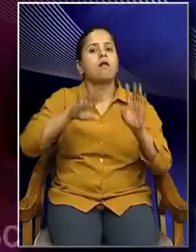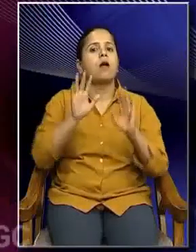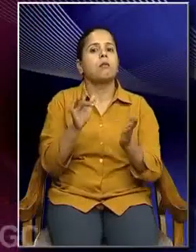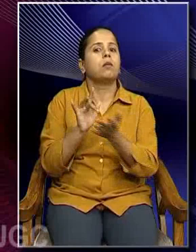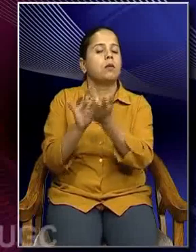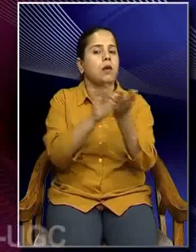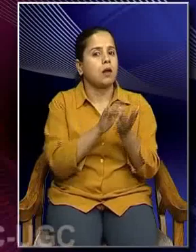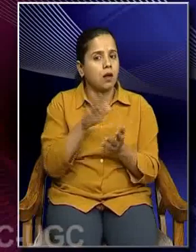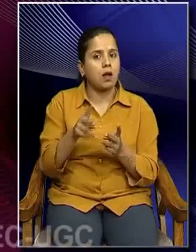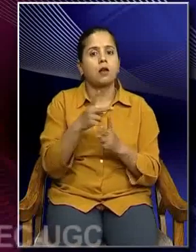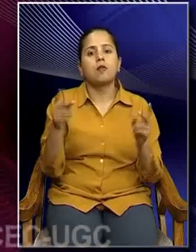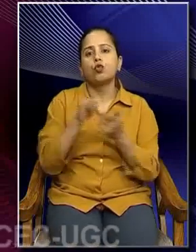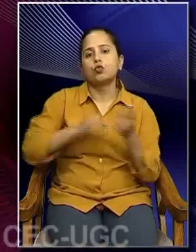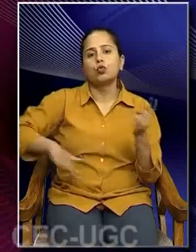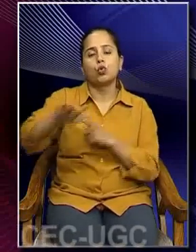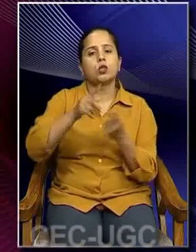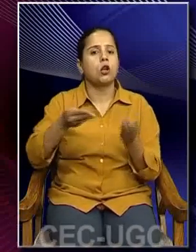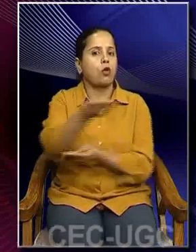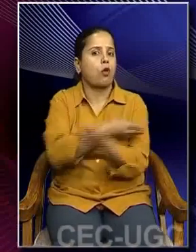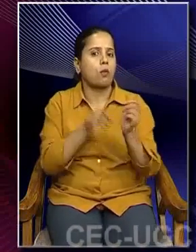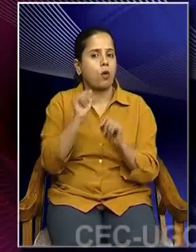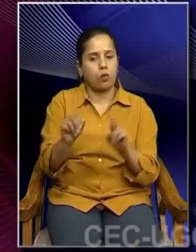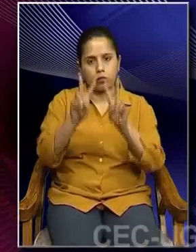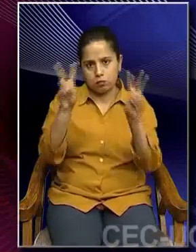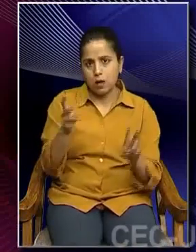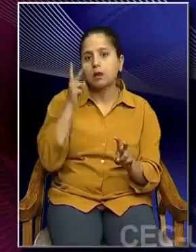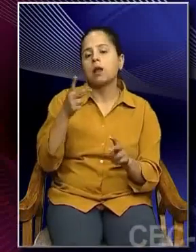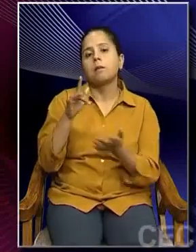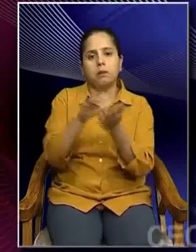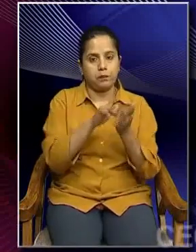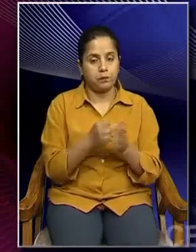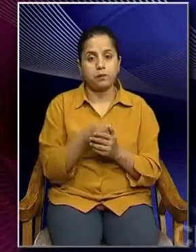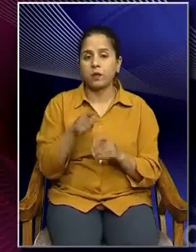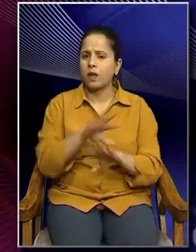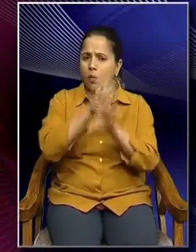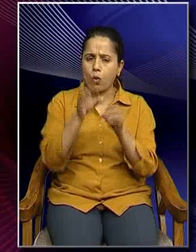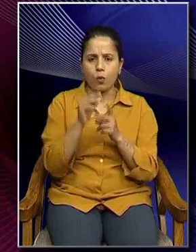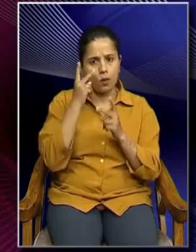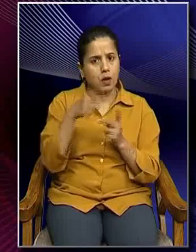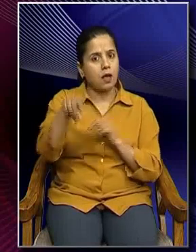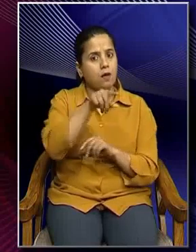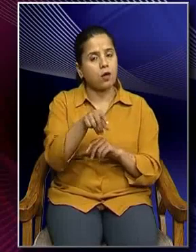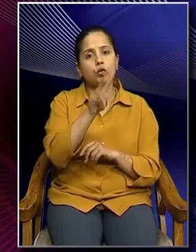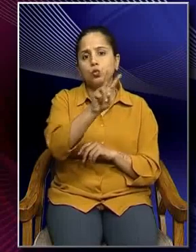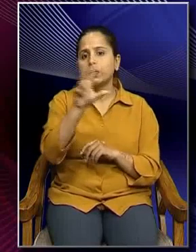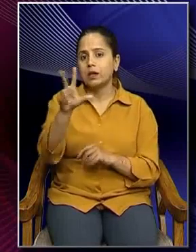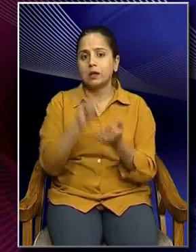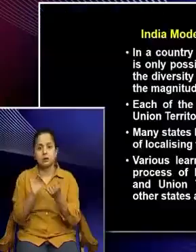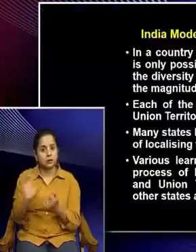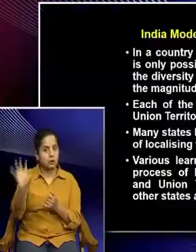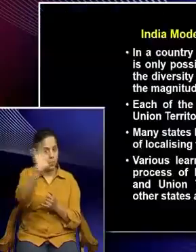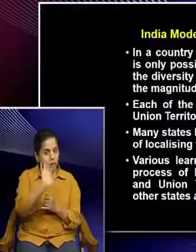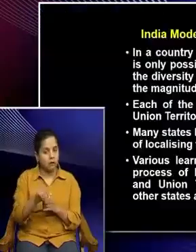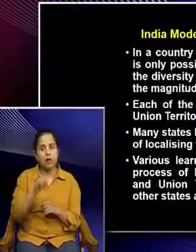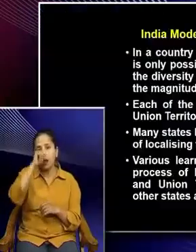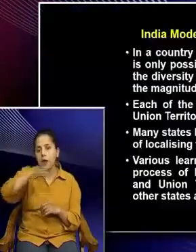and demography and socioeconomic condition of the locations. So if you look at every 28 states and 8